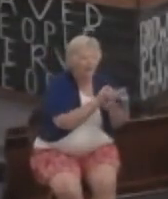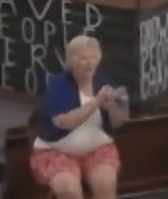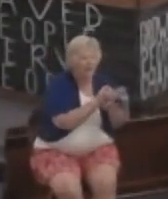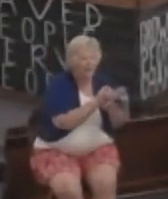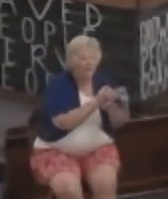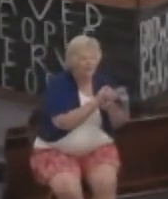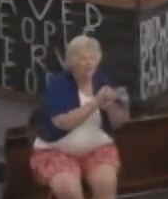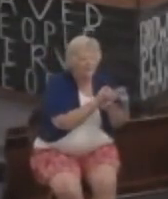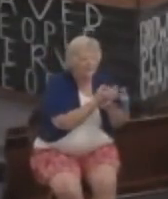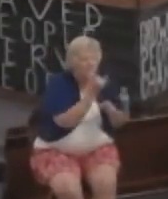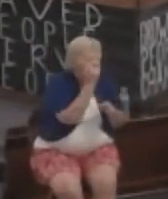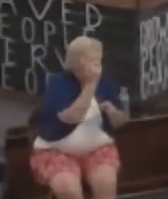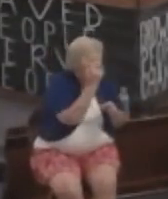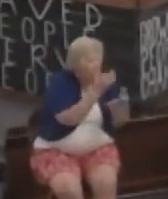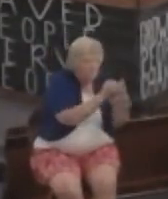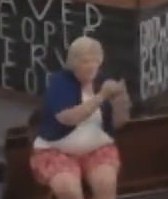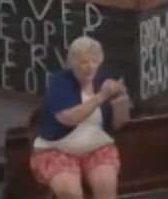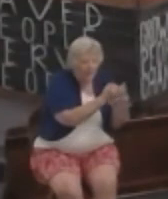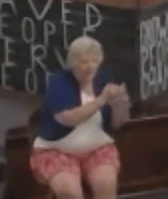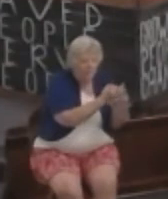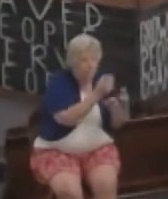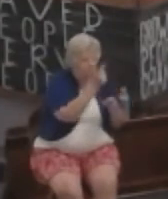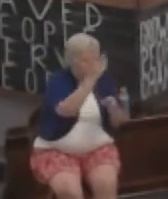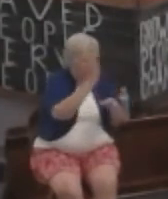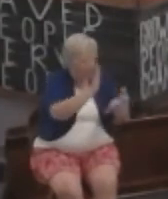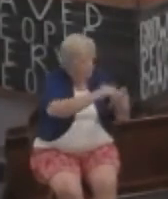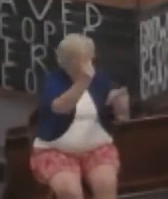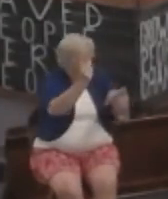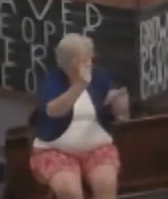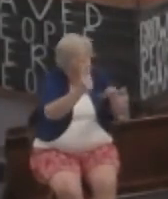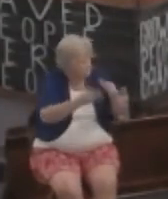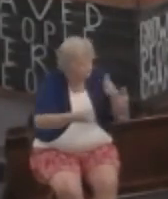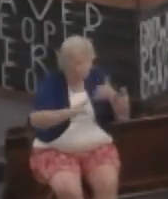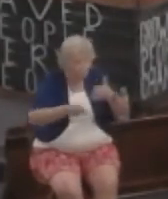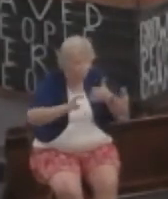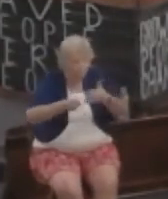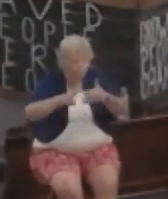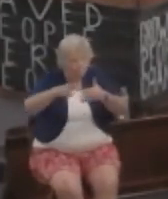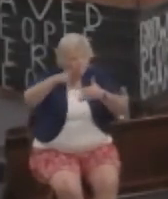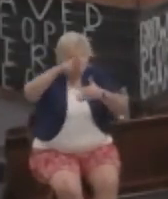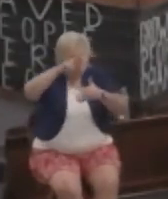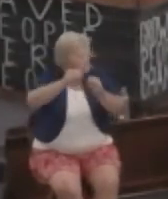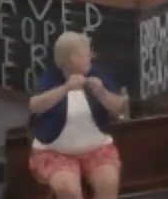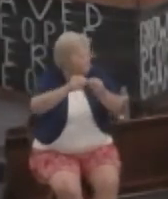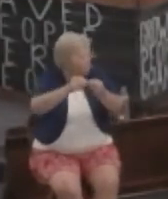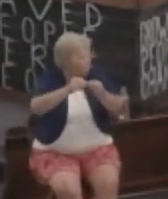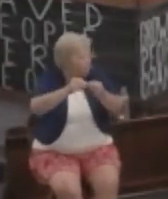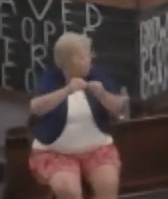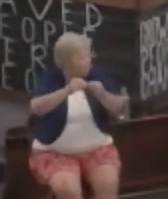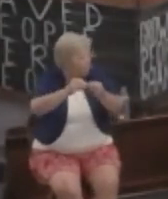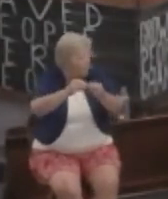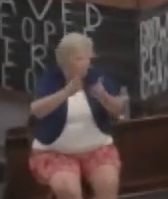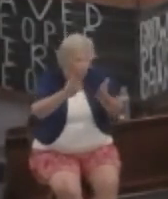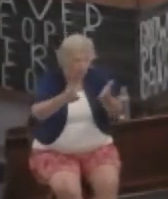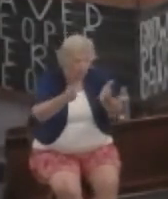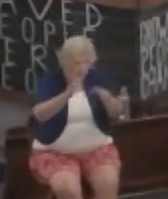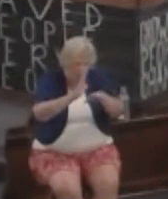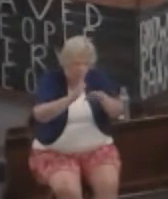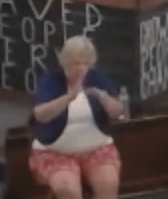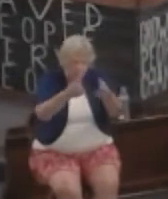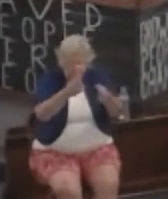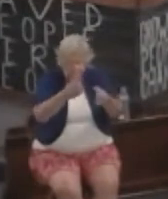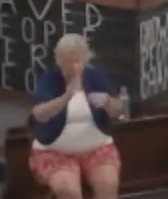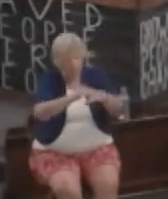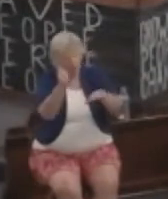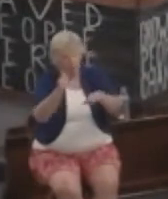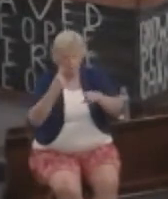God calls us to so much more. We are called to action both in personal